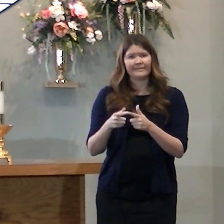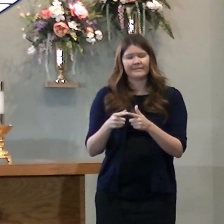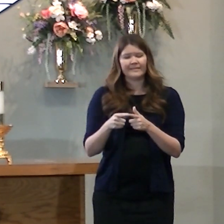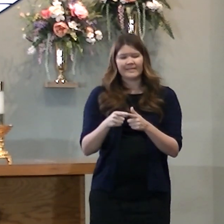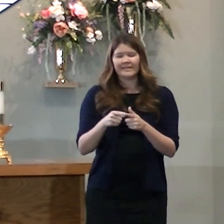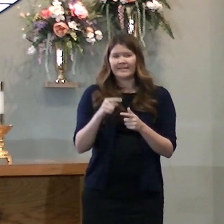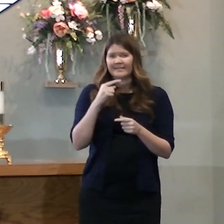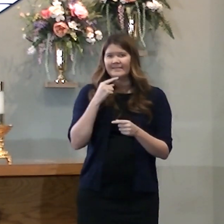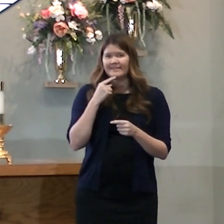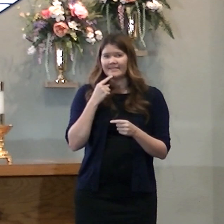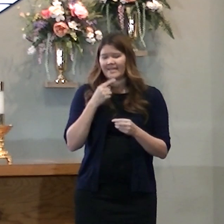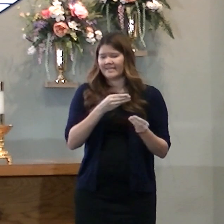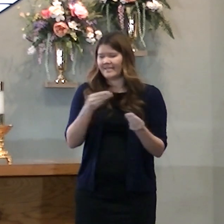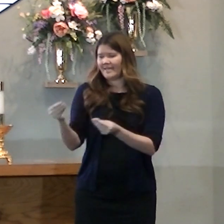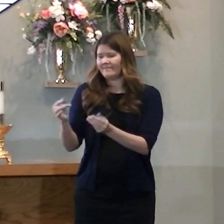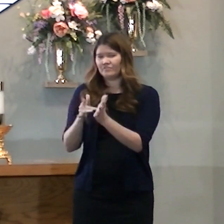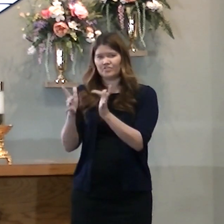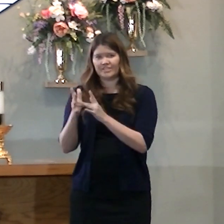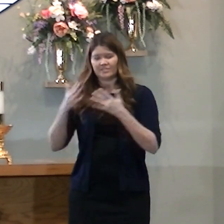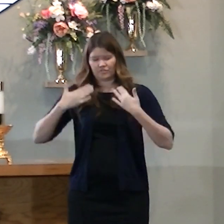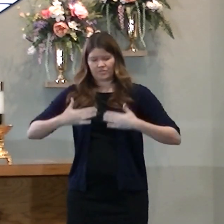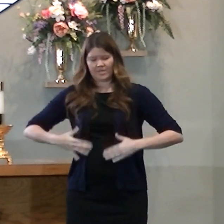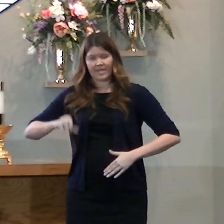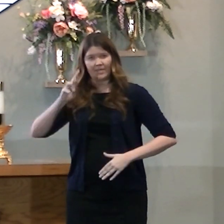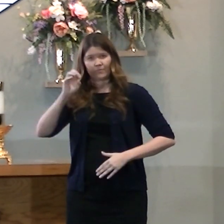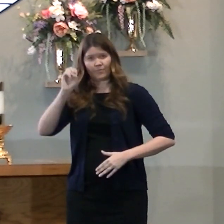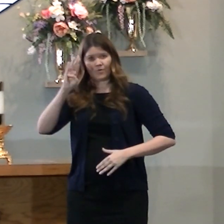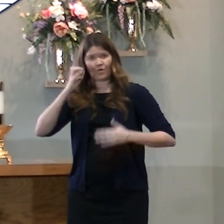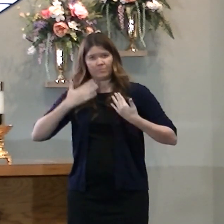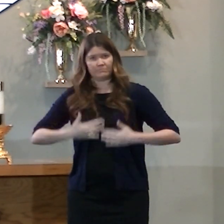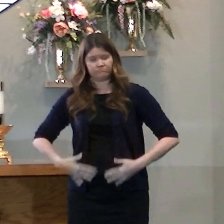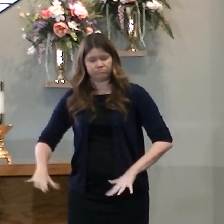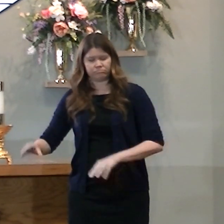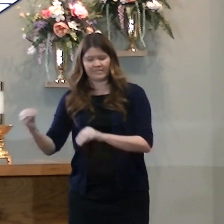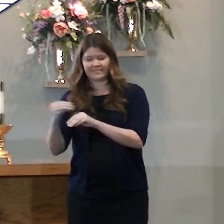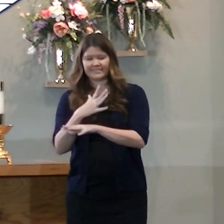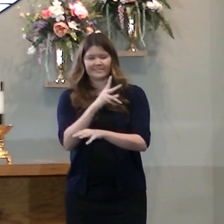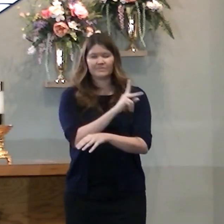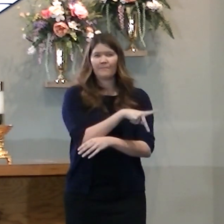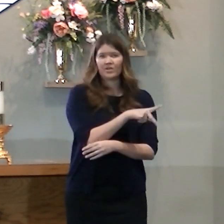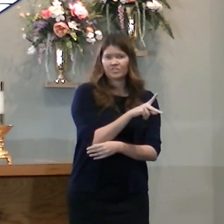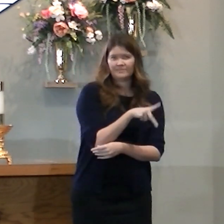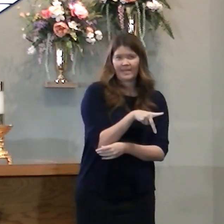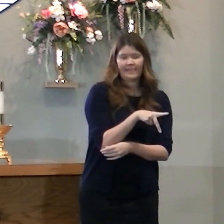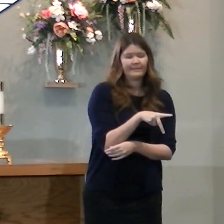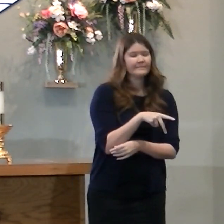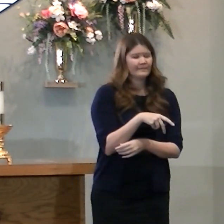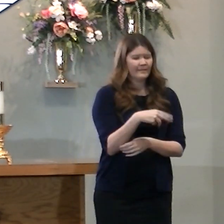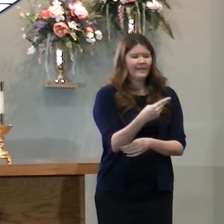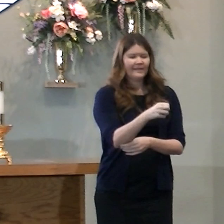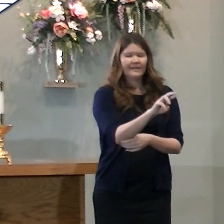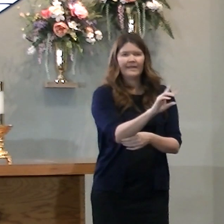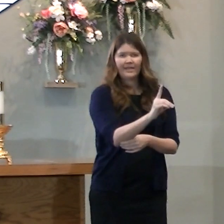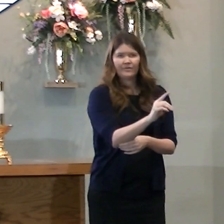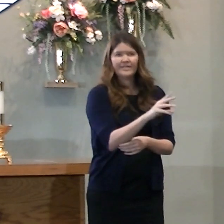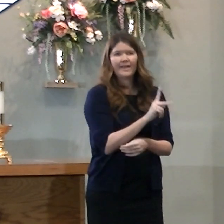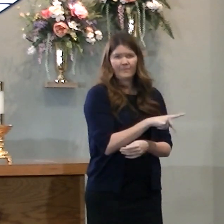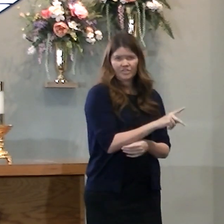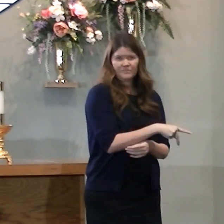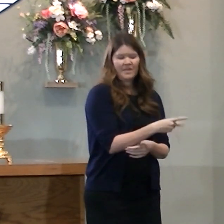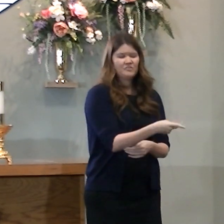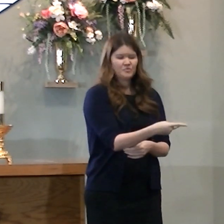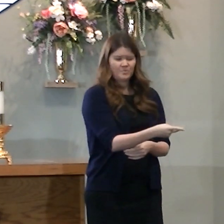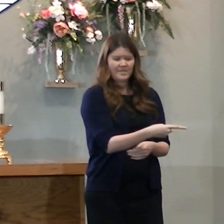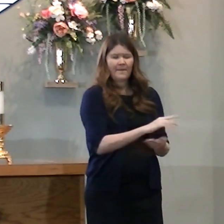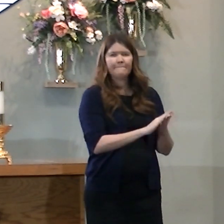him in splendid clothes, he sent him back to Pilate. And Herod and Pilate became friends with each other that